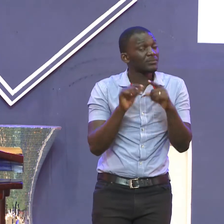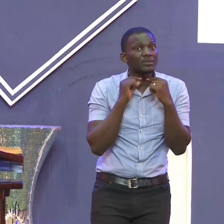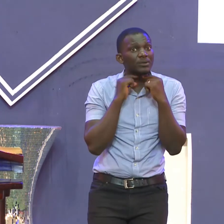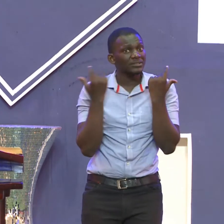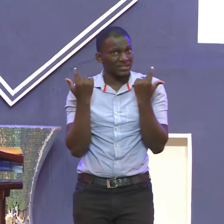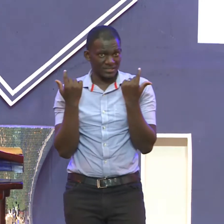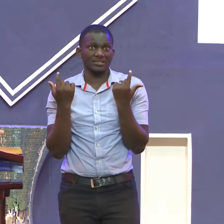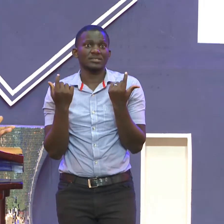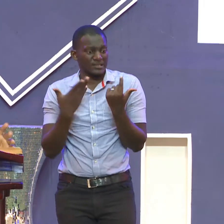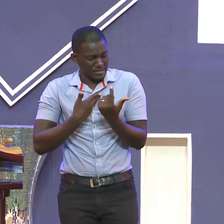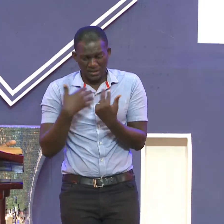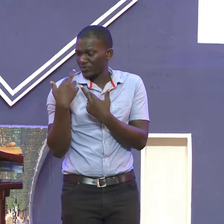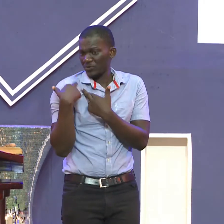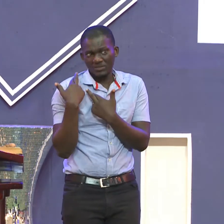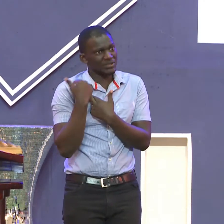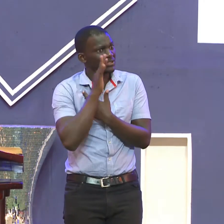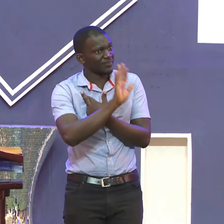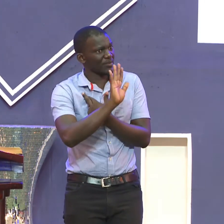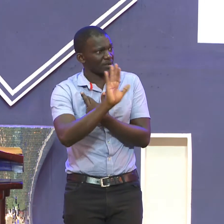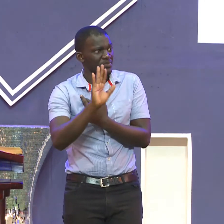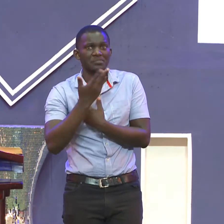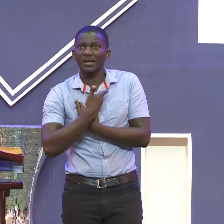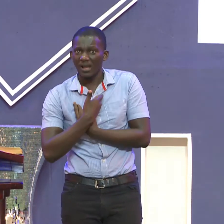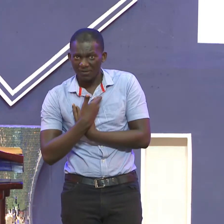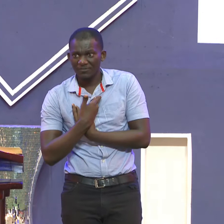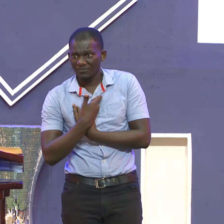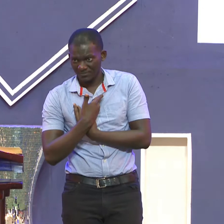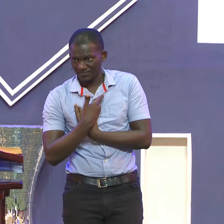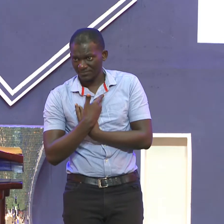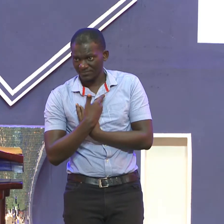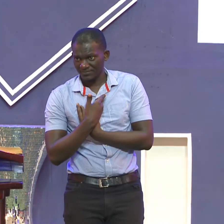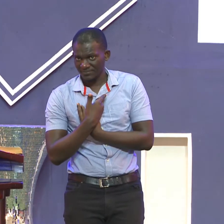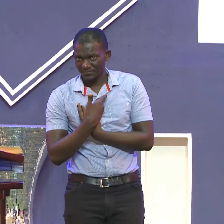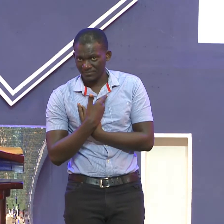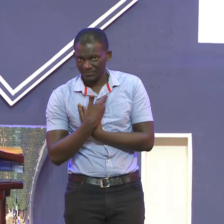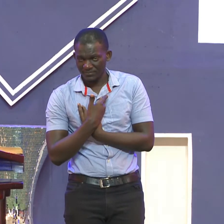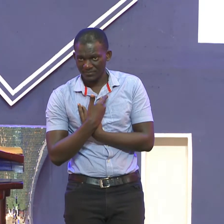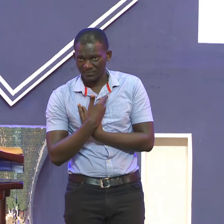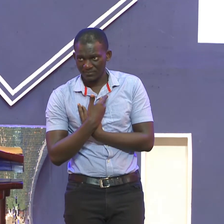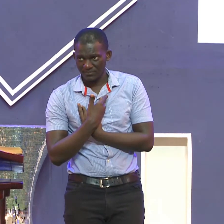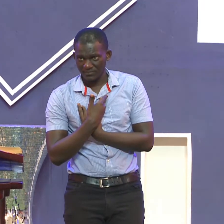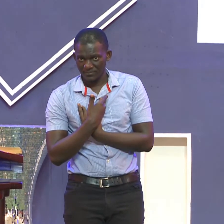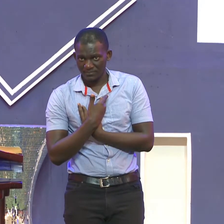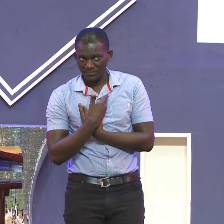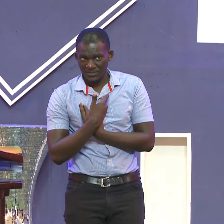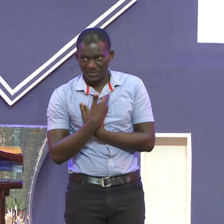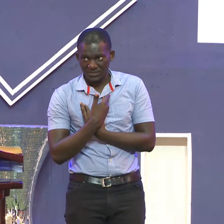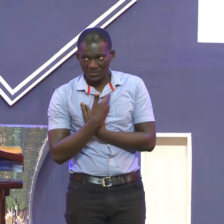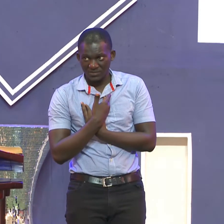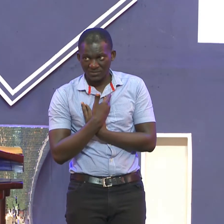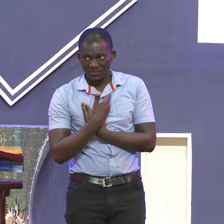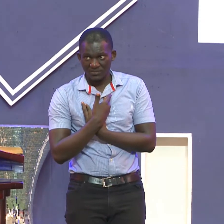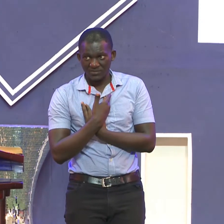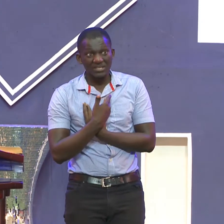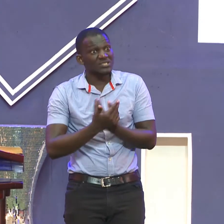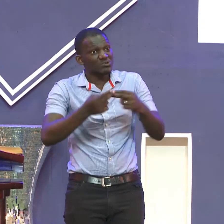hear. So the same way, even the priests have their own responsibilities. Wa kutula mu kyetu yita council